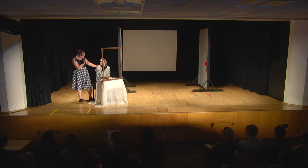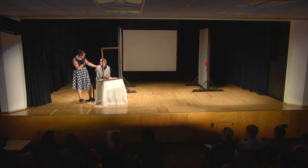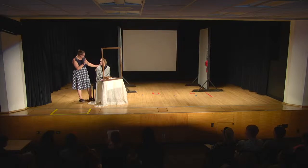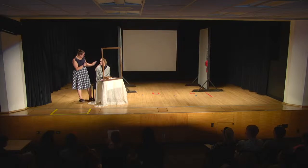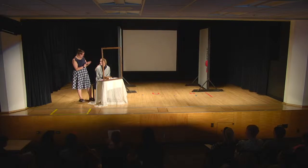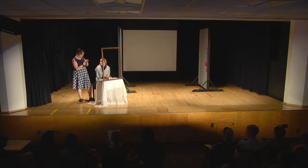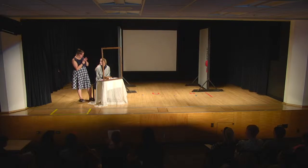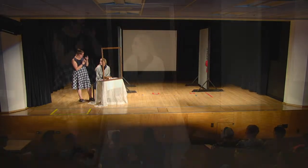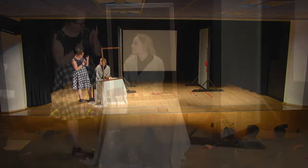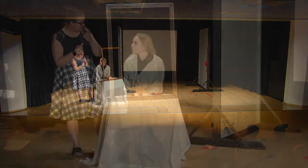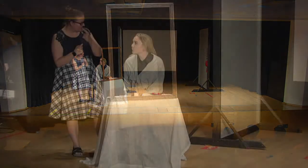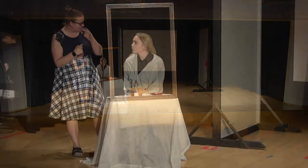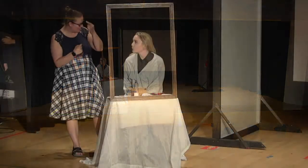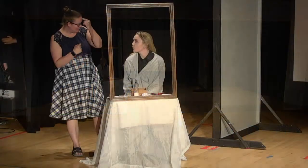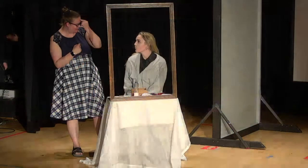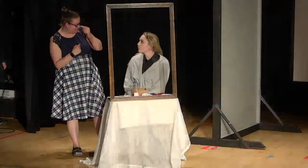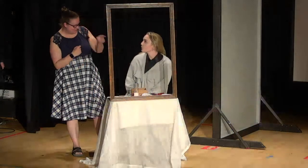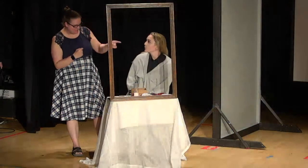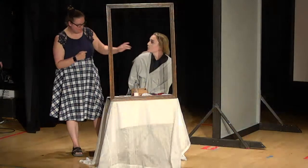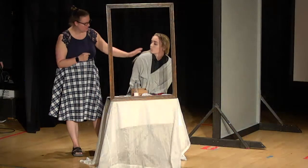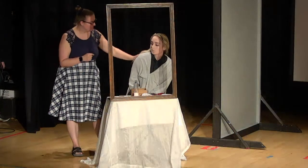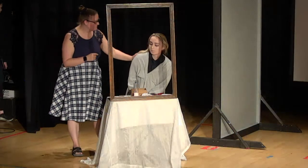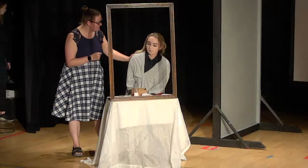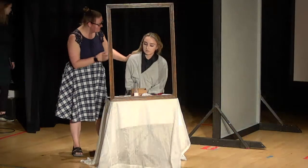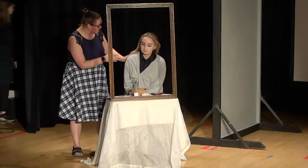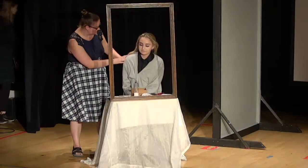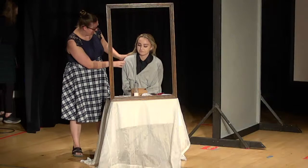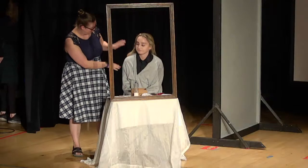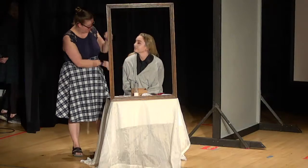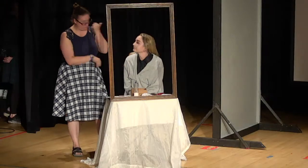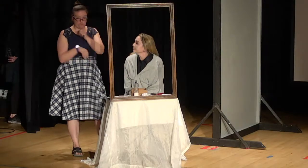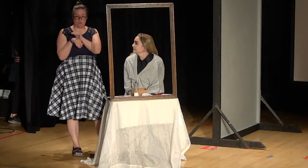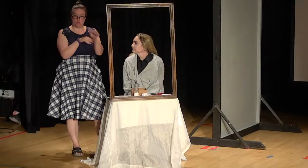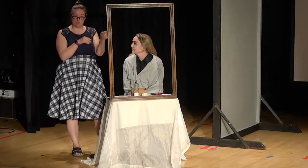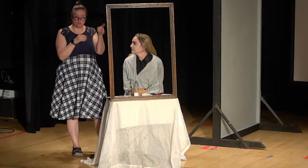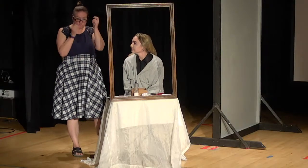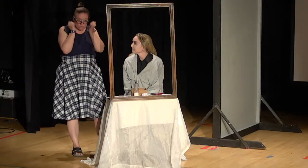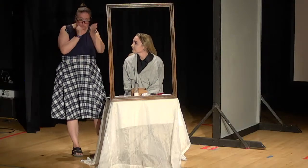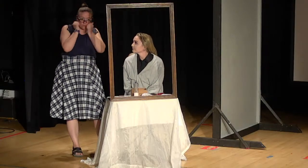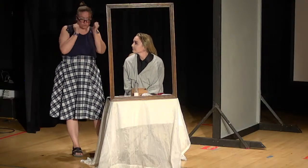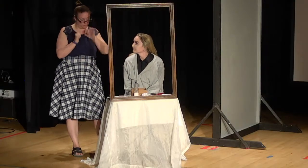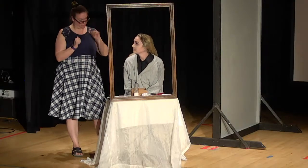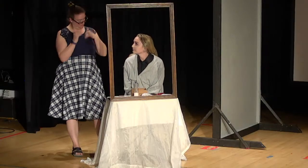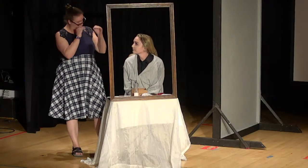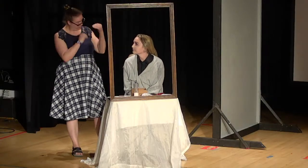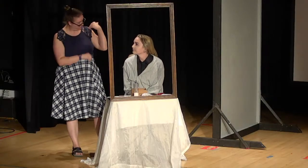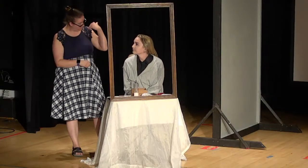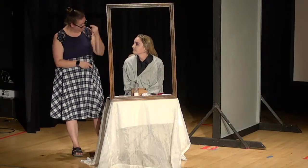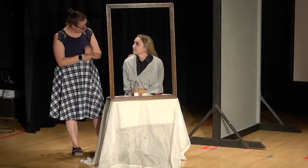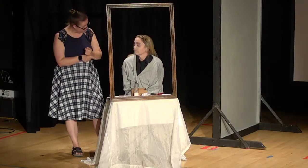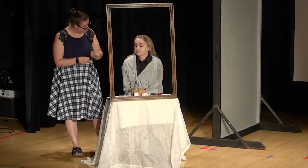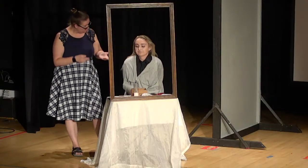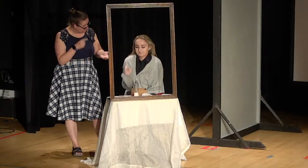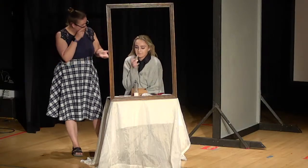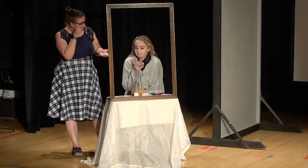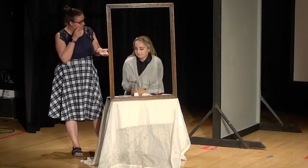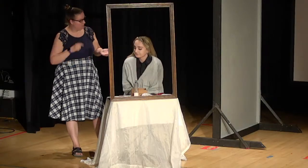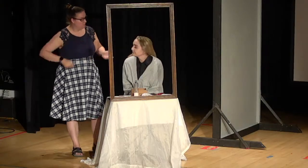You look perfect, except for that blemish right there. Are you doing the cleaning routine like I taught you? Claire.